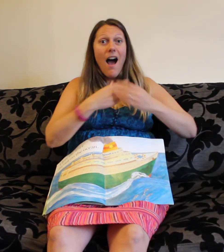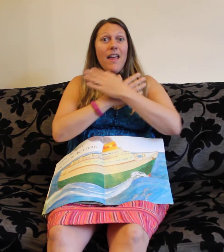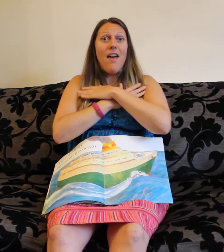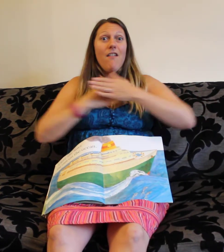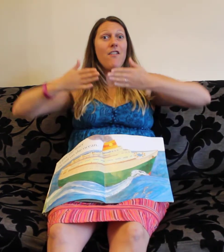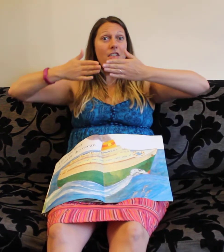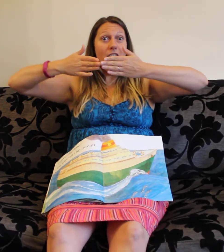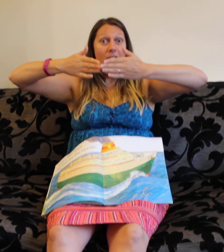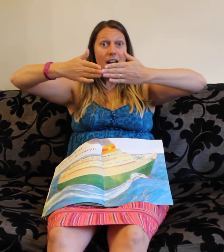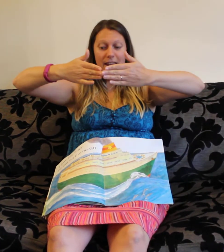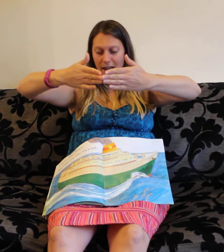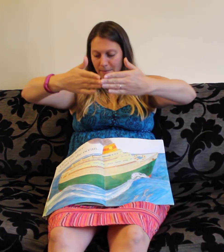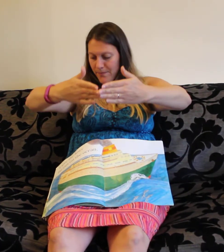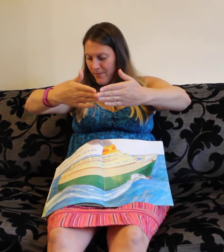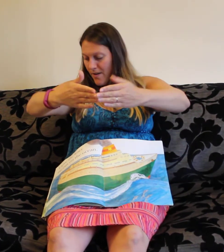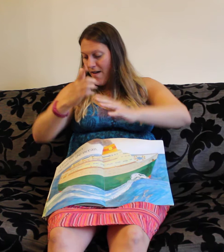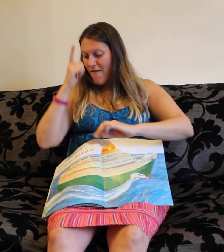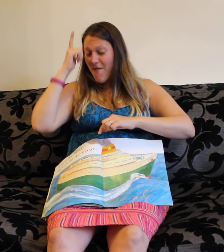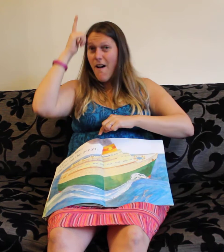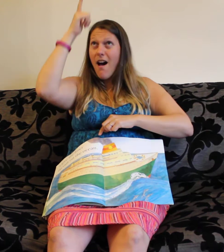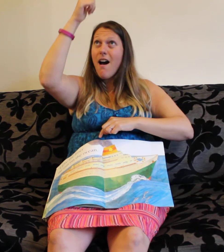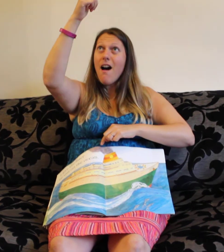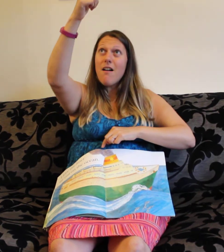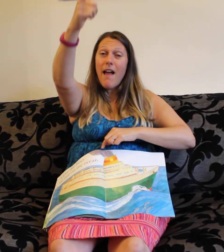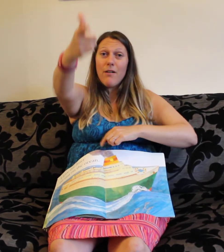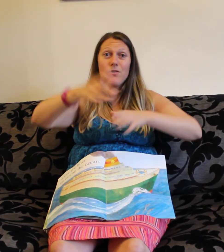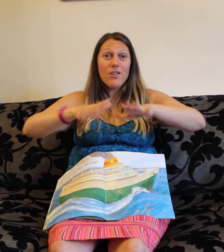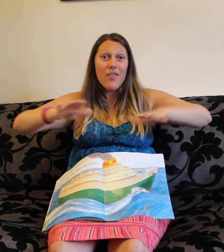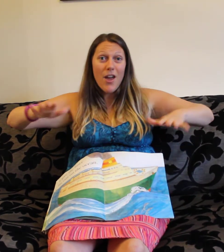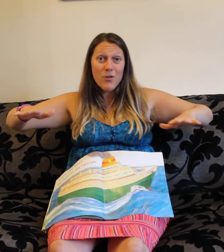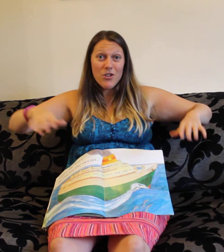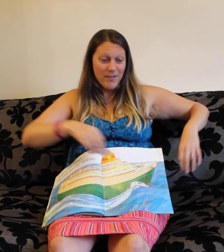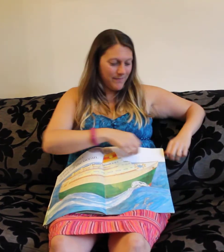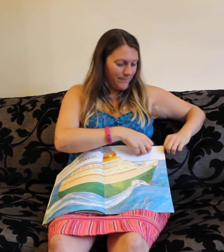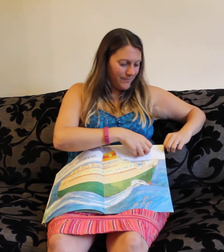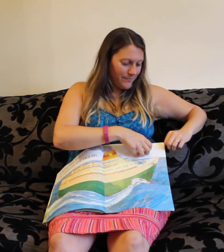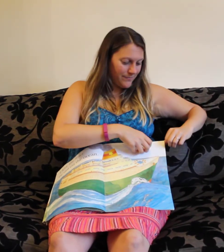I love the liner far out on the ocean.